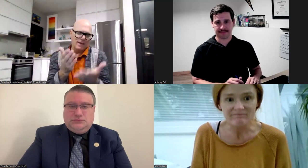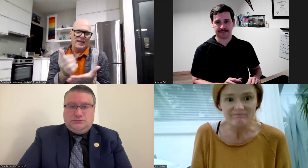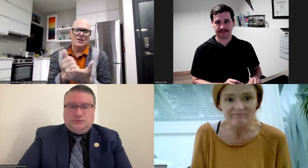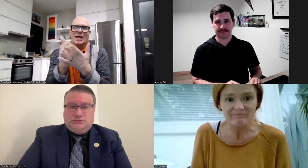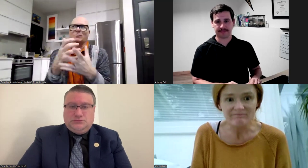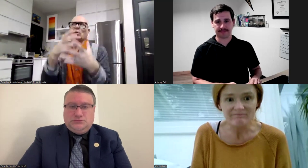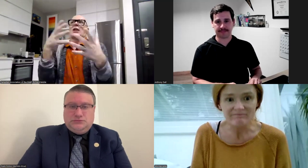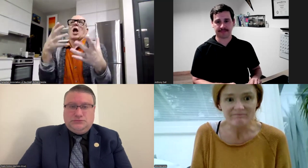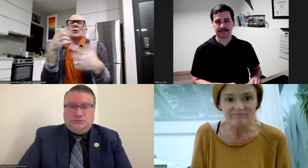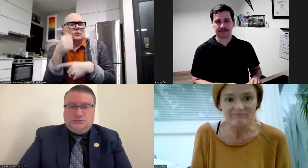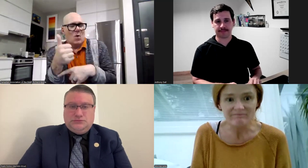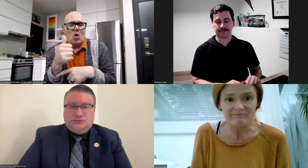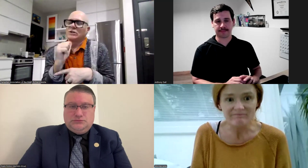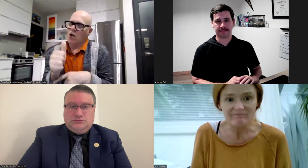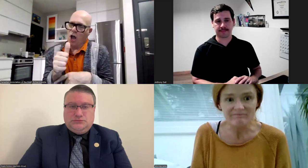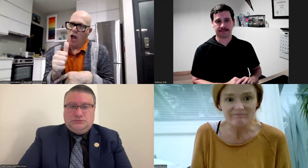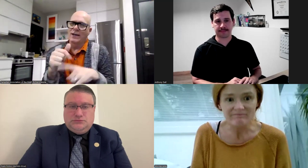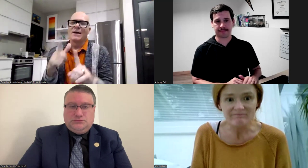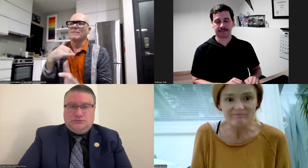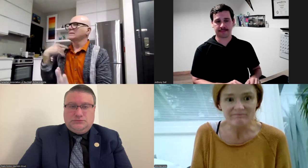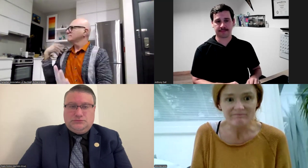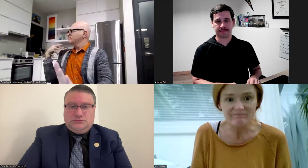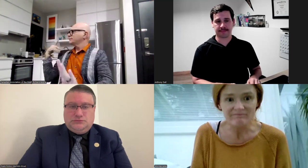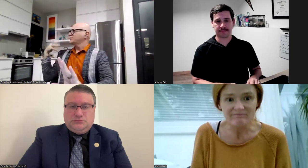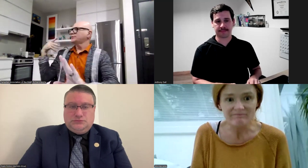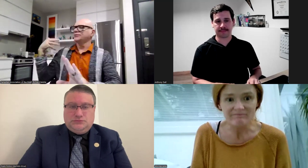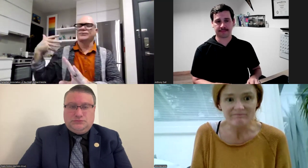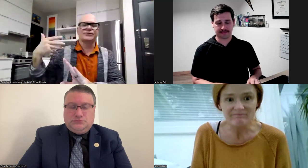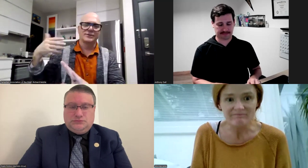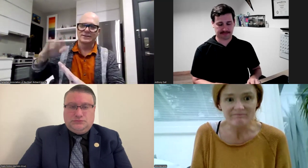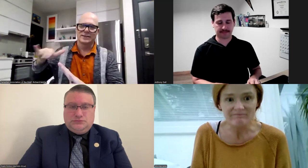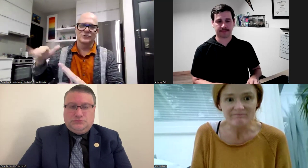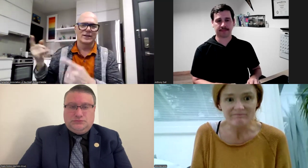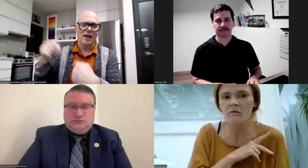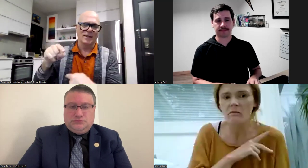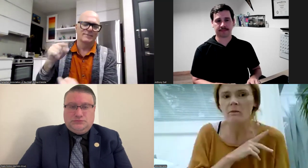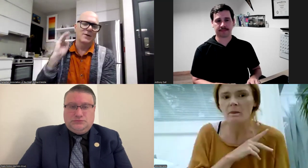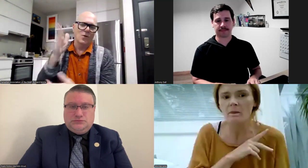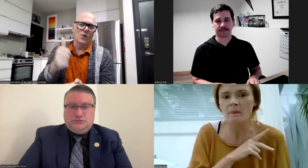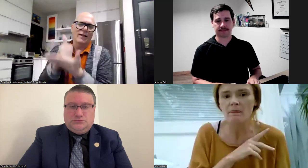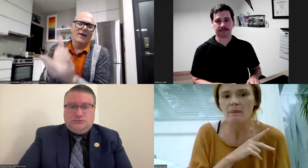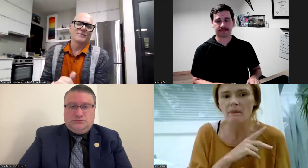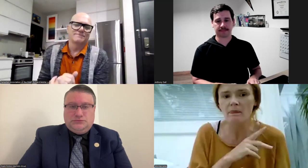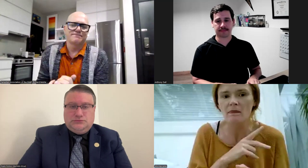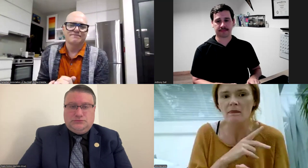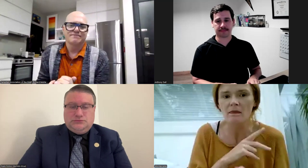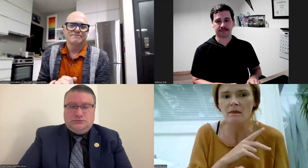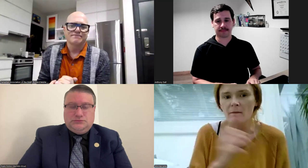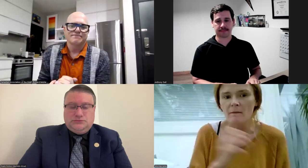in, is tell the world your story. And it would probably help. It's not going to change things tomorrow, but your children have managed this